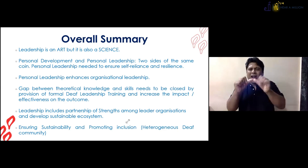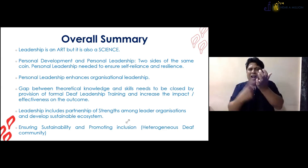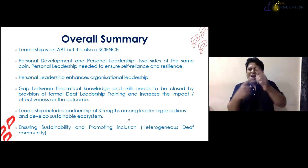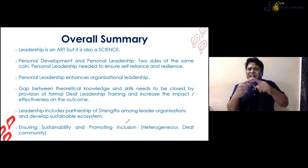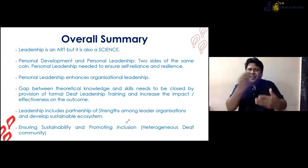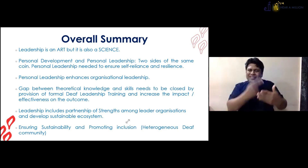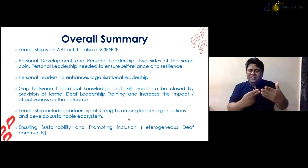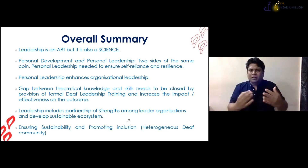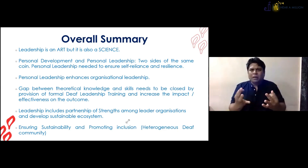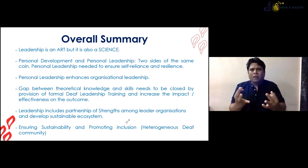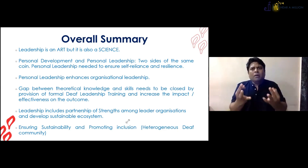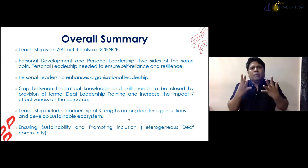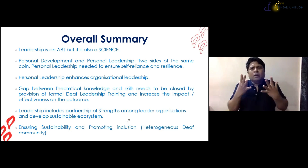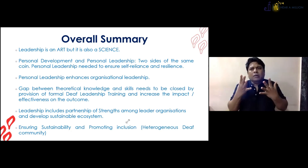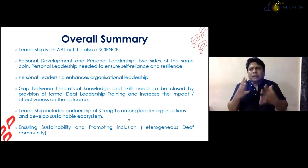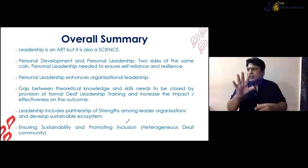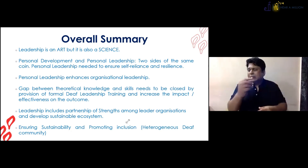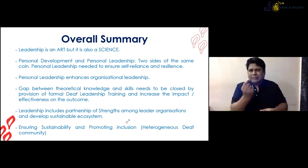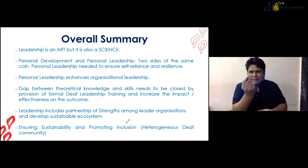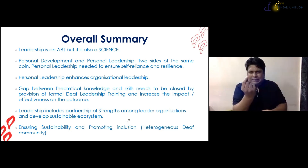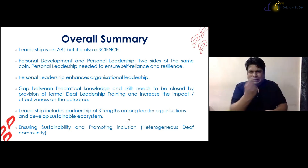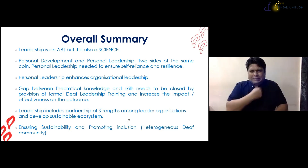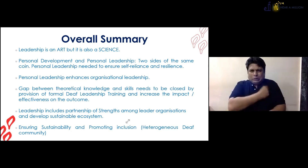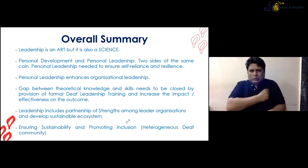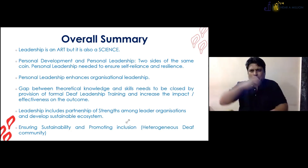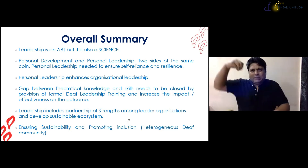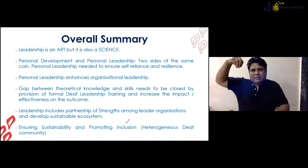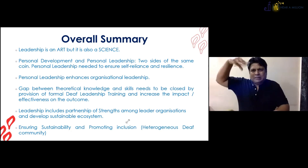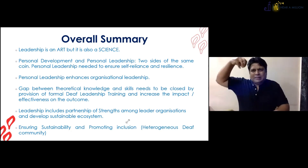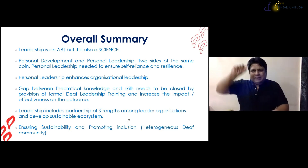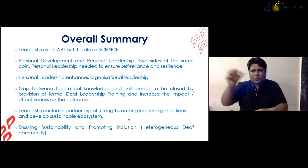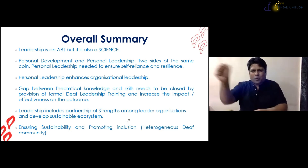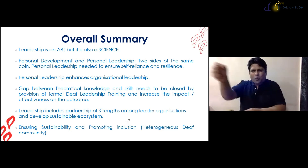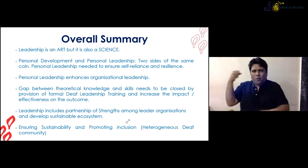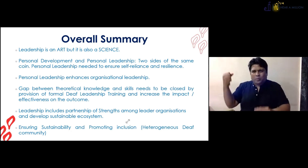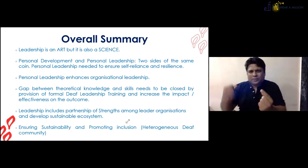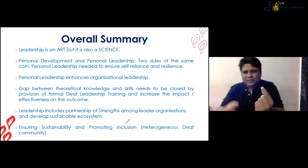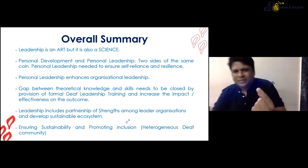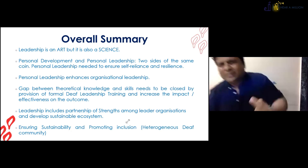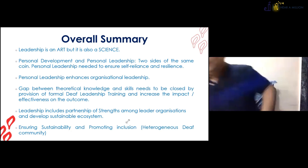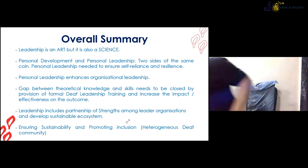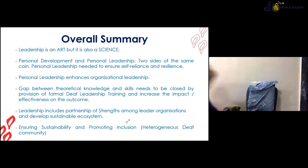you see that the child is interested in art, etc. And I'm sorry, this